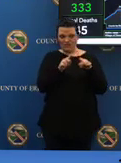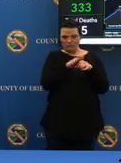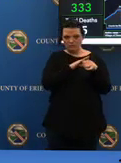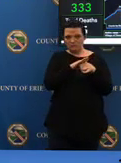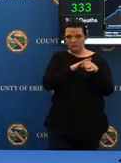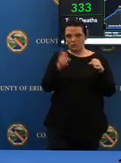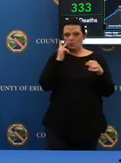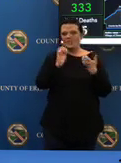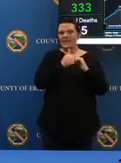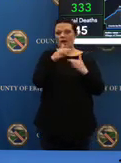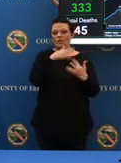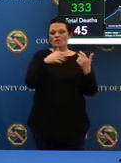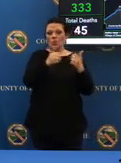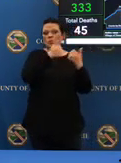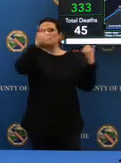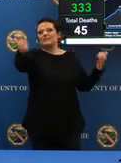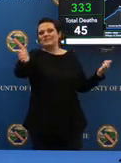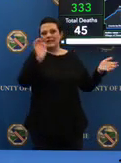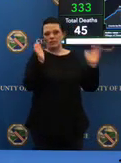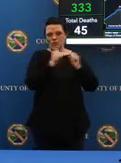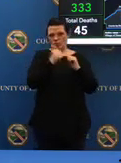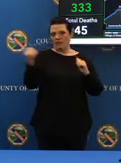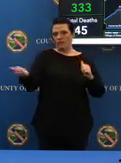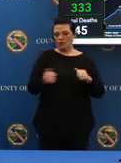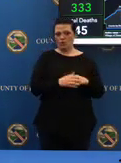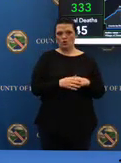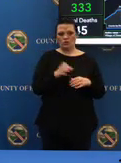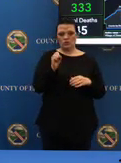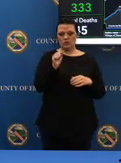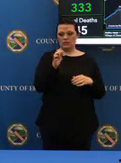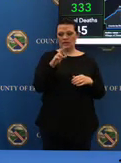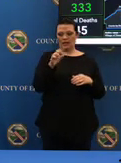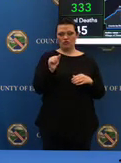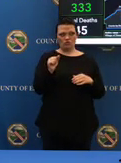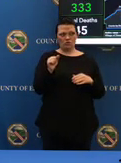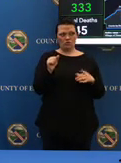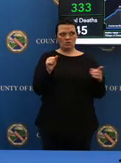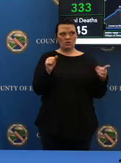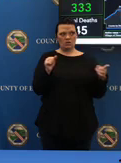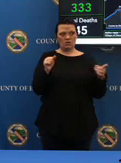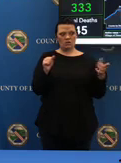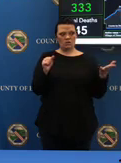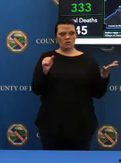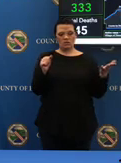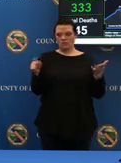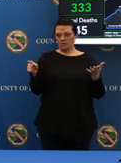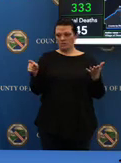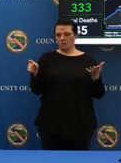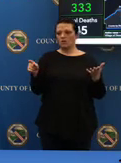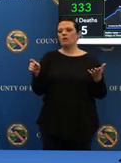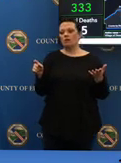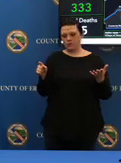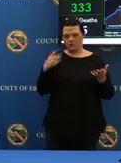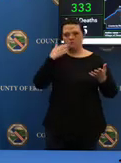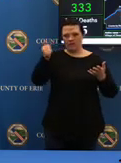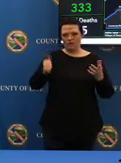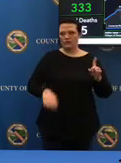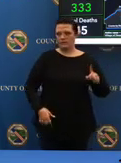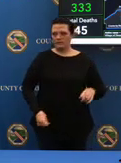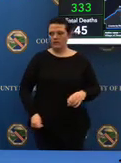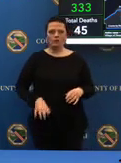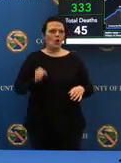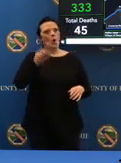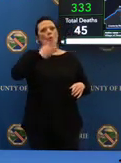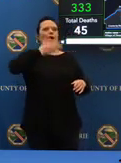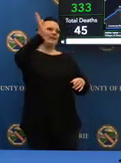our social distancing compares to others. Sandra, are you still there? I am still here. Is this better? Oh my